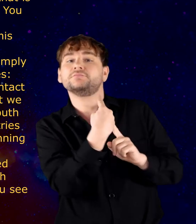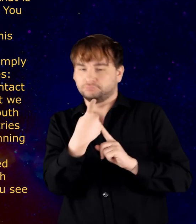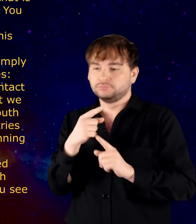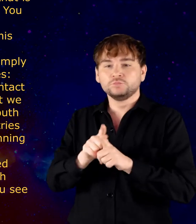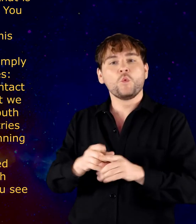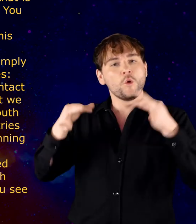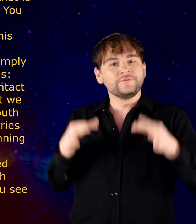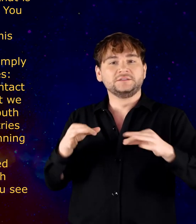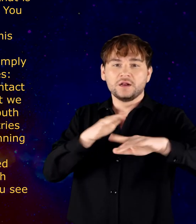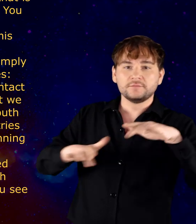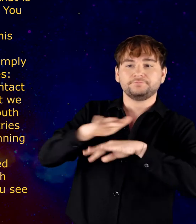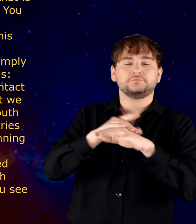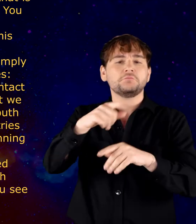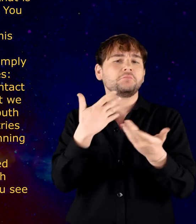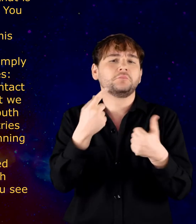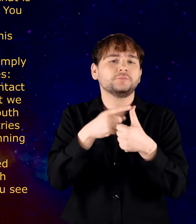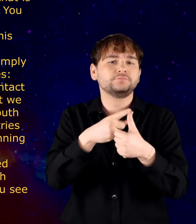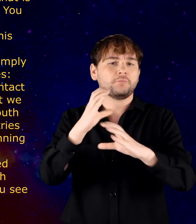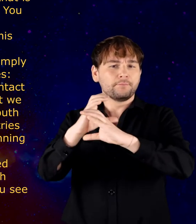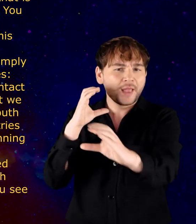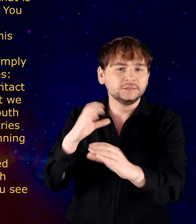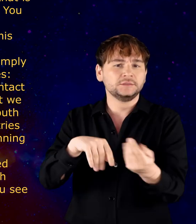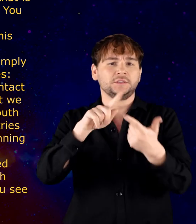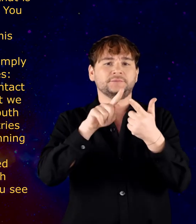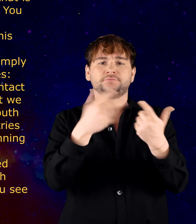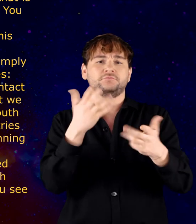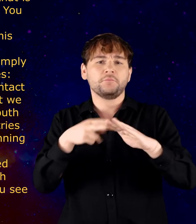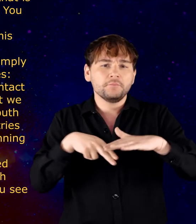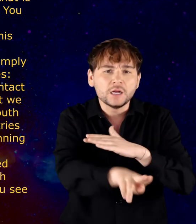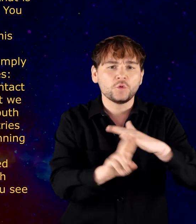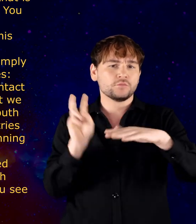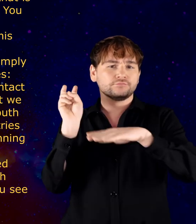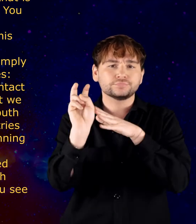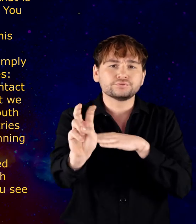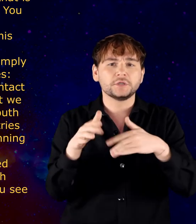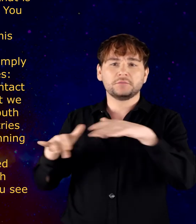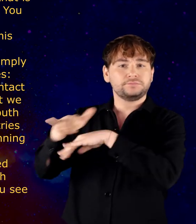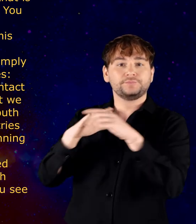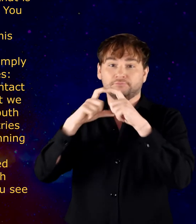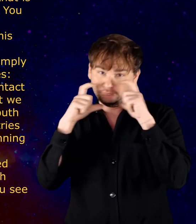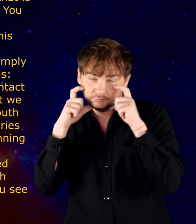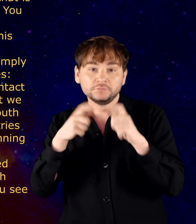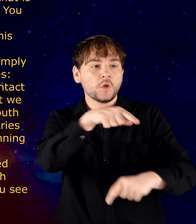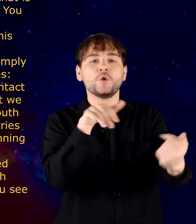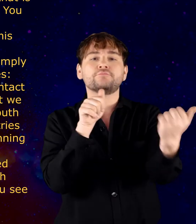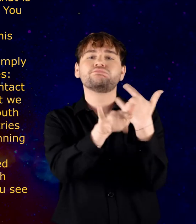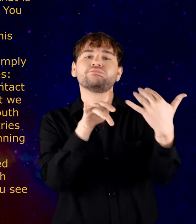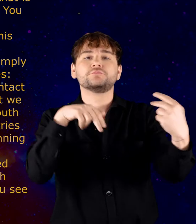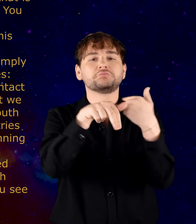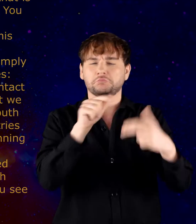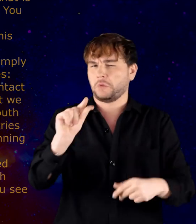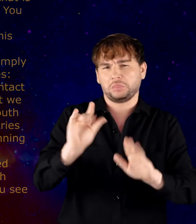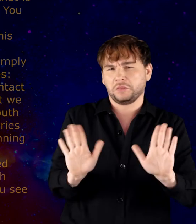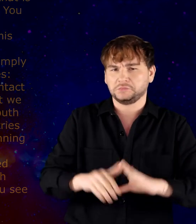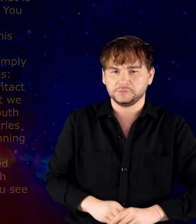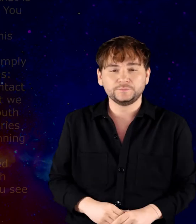the advice to have mouth masks in public transport. But in the street, you see very few people